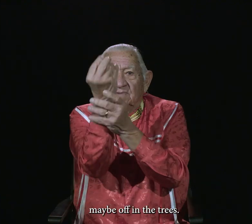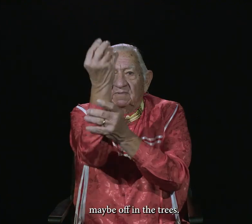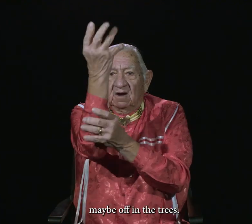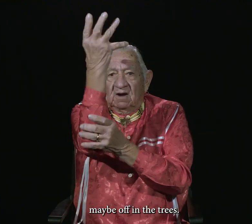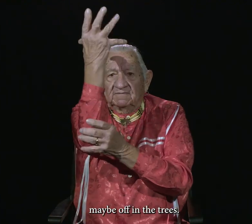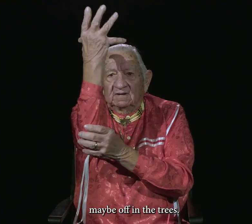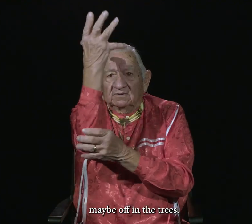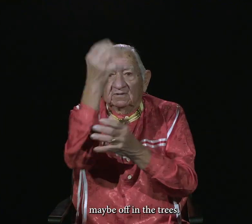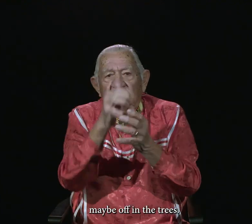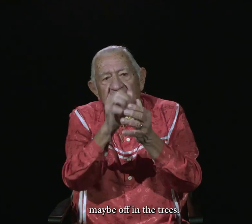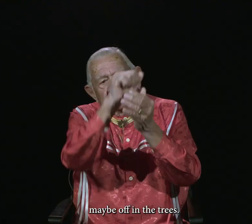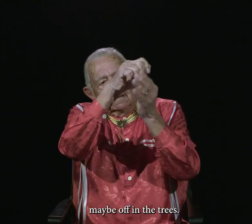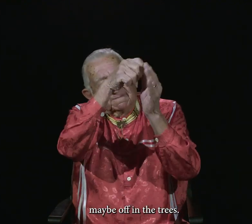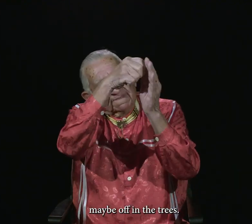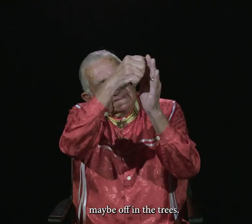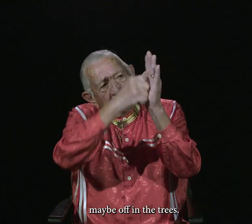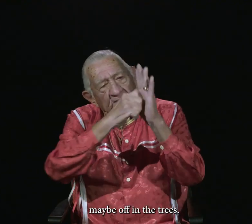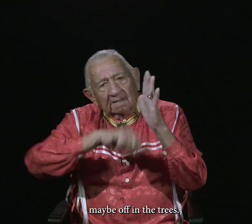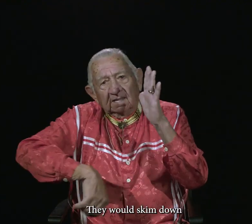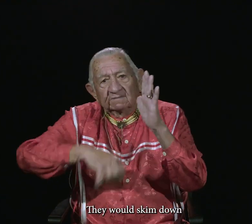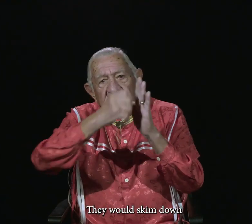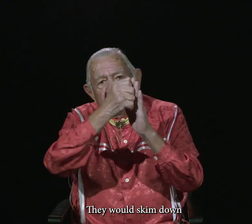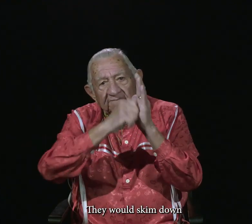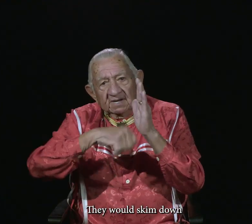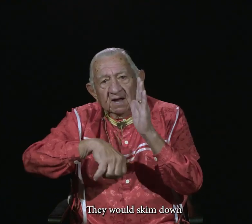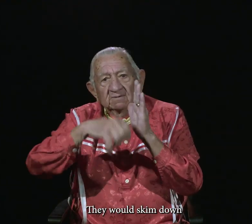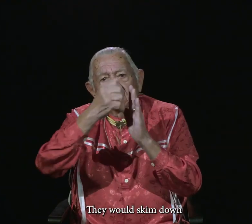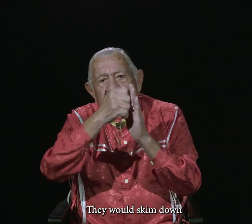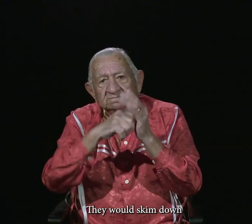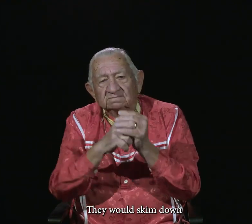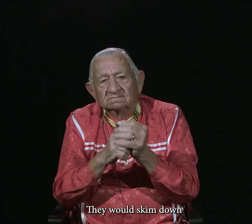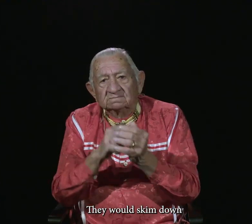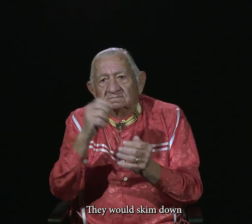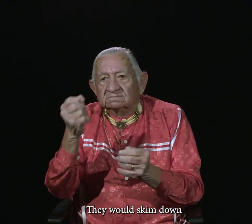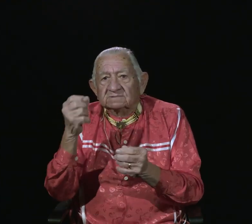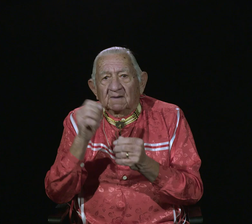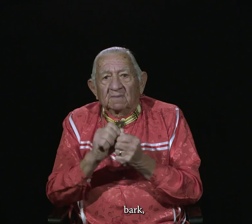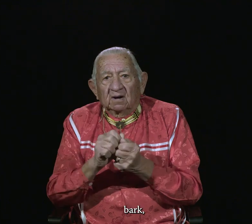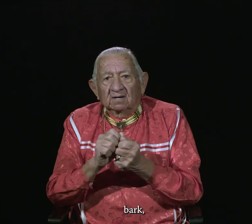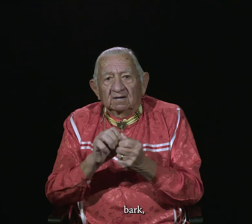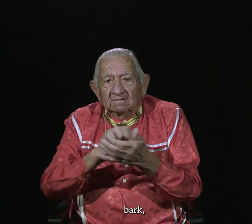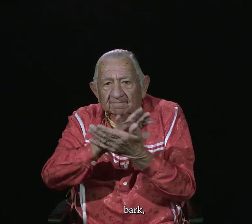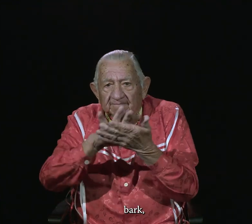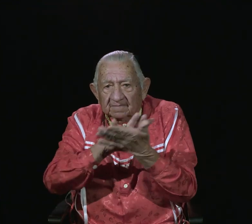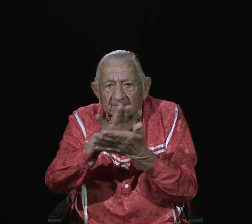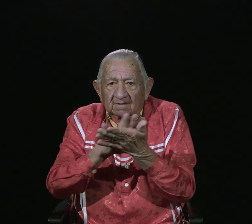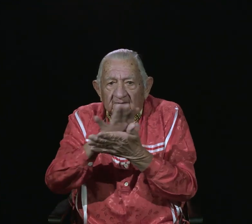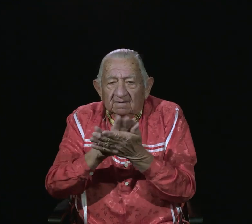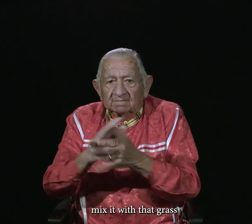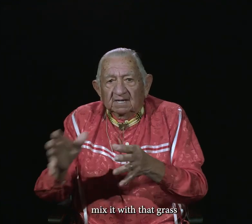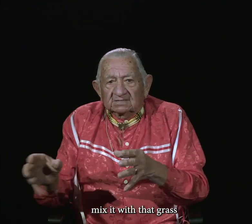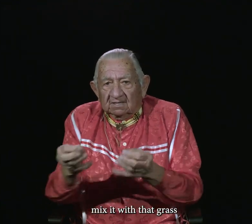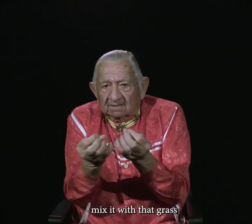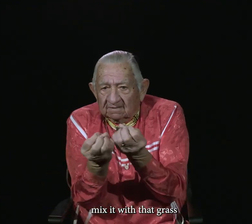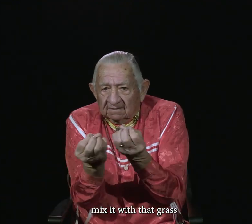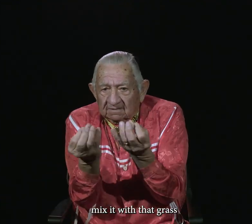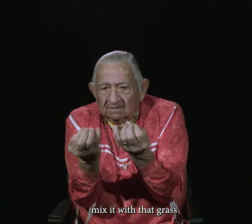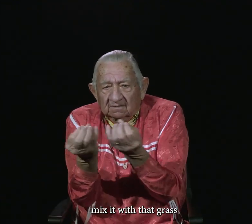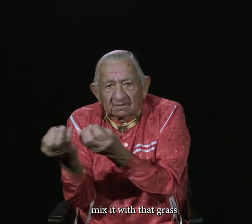Maybe off in the trees, they would skim down that bark, mix it with